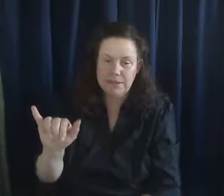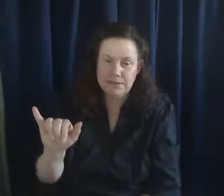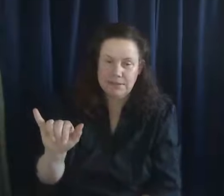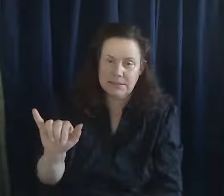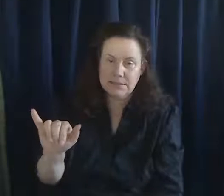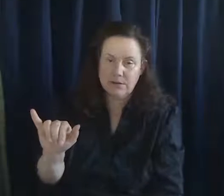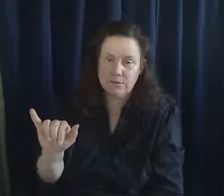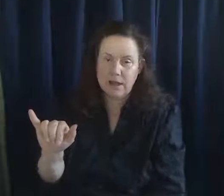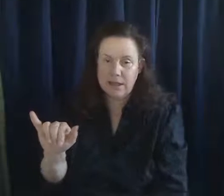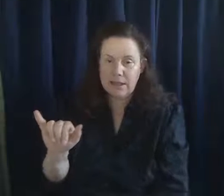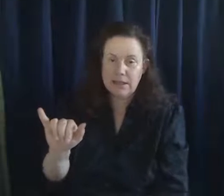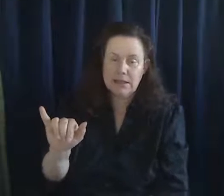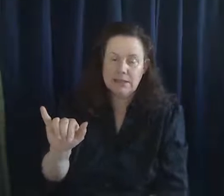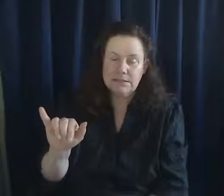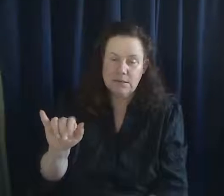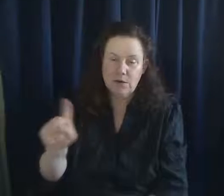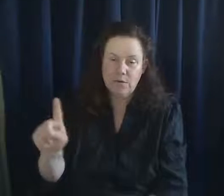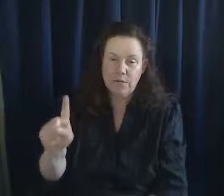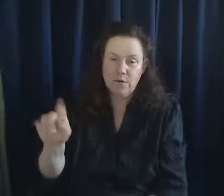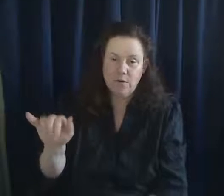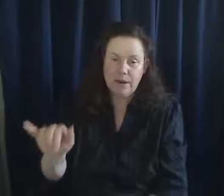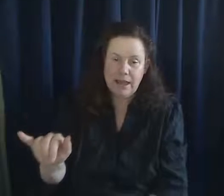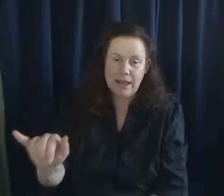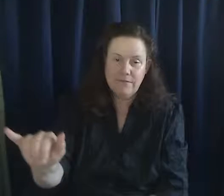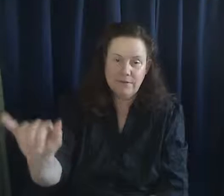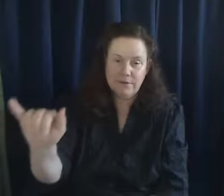This is the letter Y. So forever,